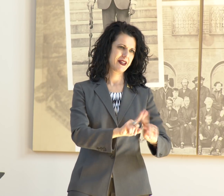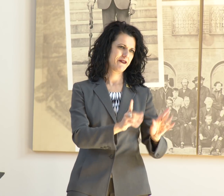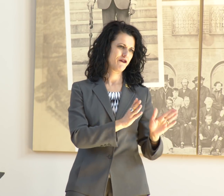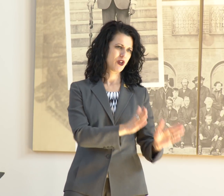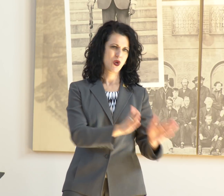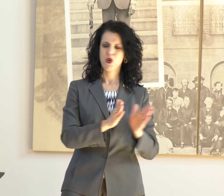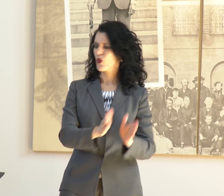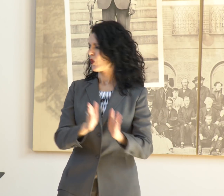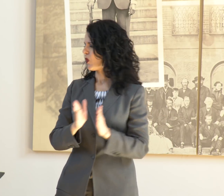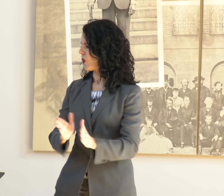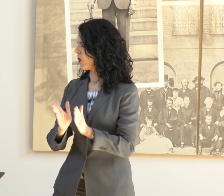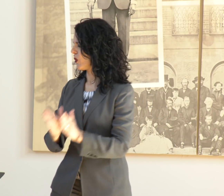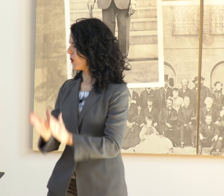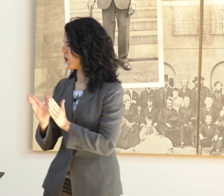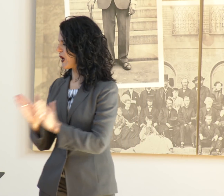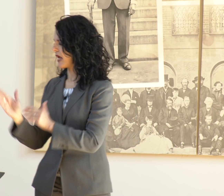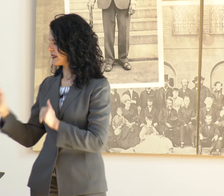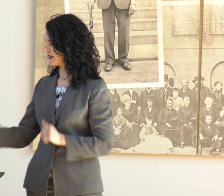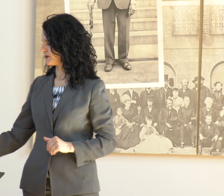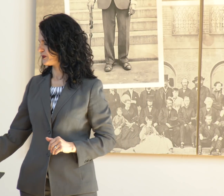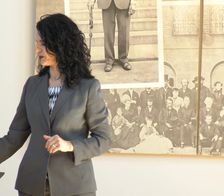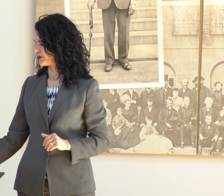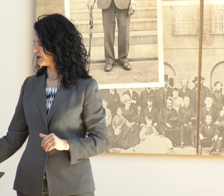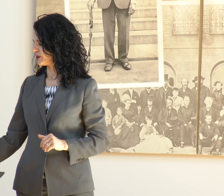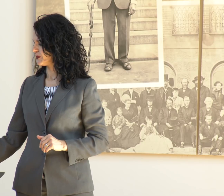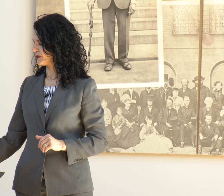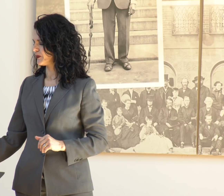He also became a benefactor in so many different ways.